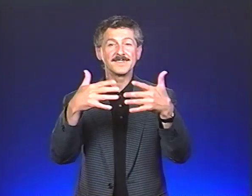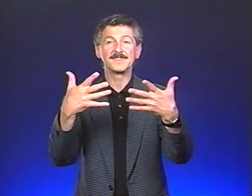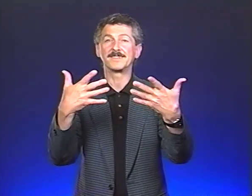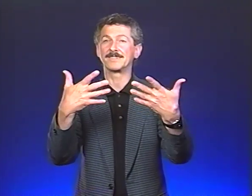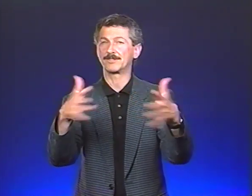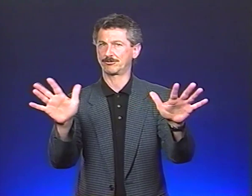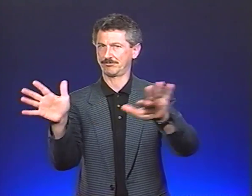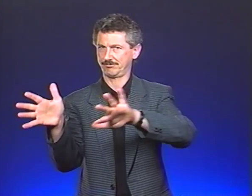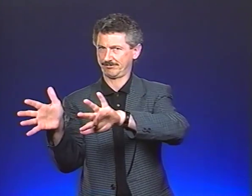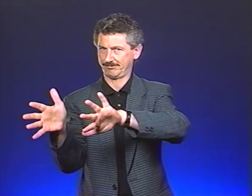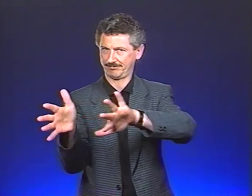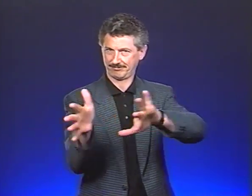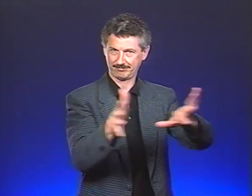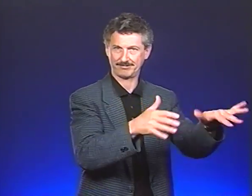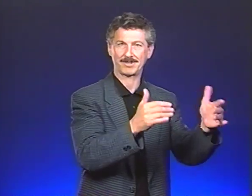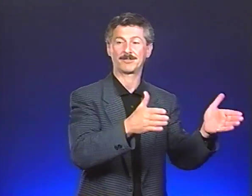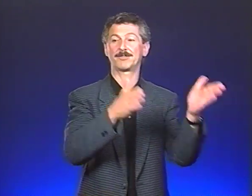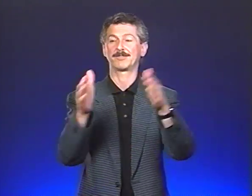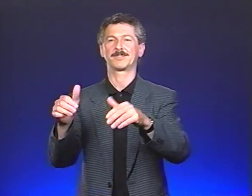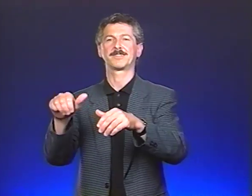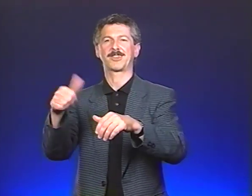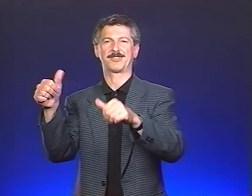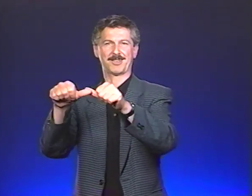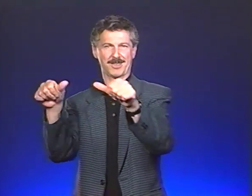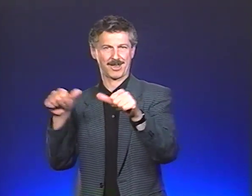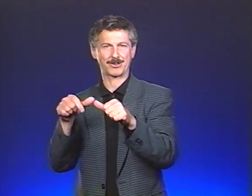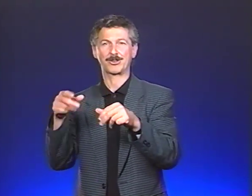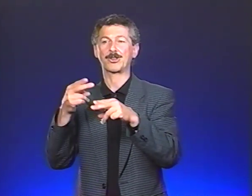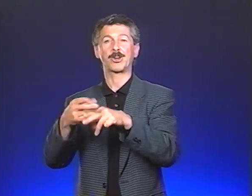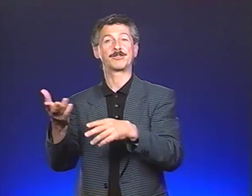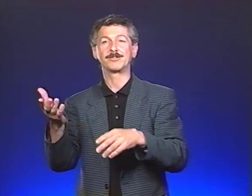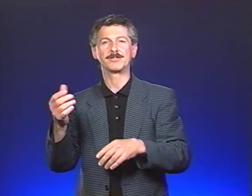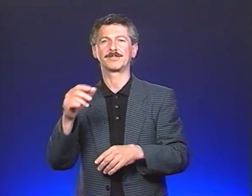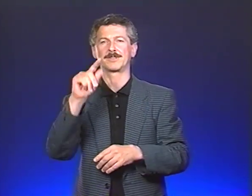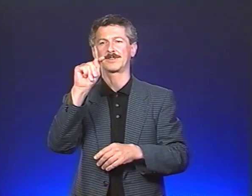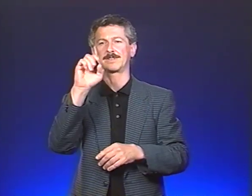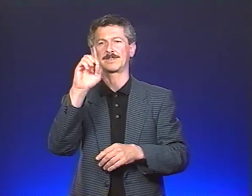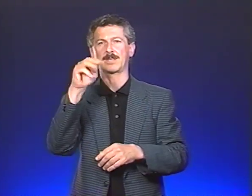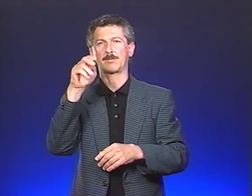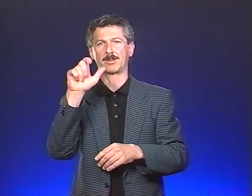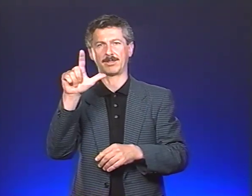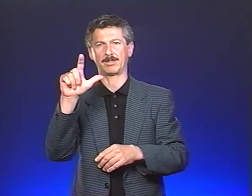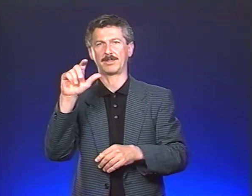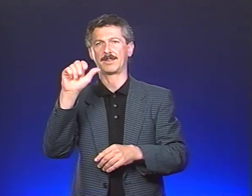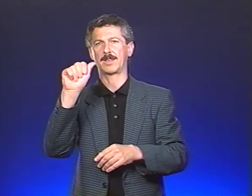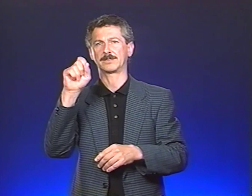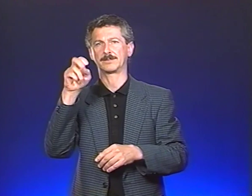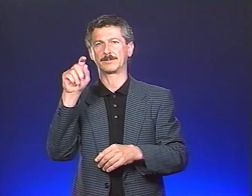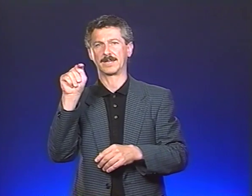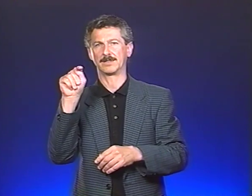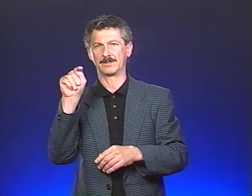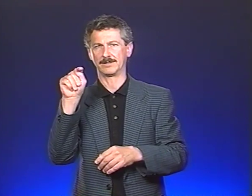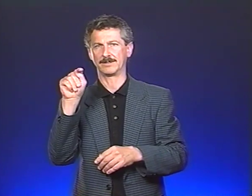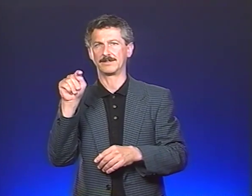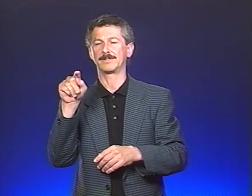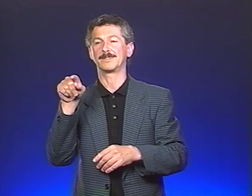This concludes our discussion of location in ASL. We now focus our attention to the topic of temporal